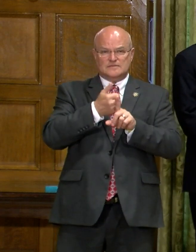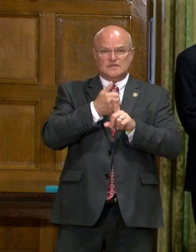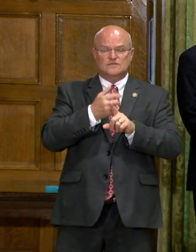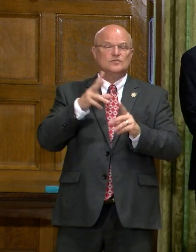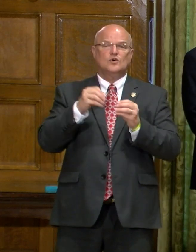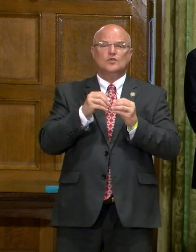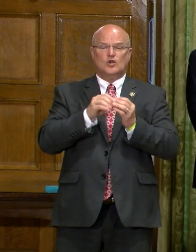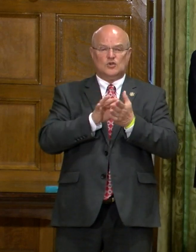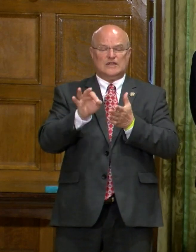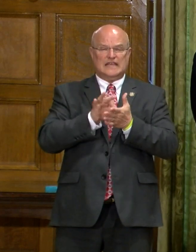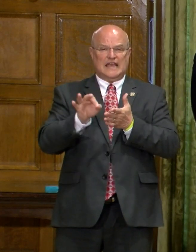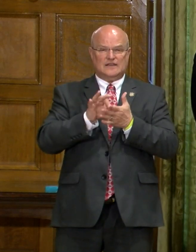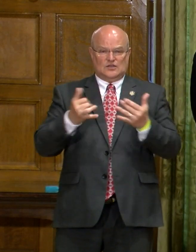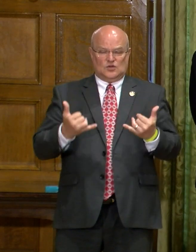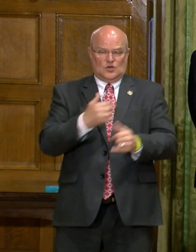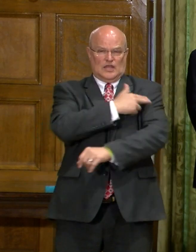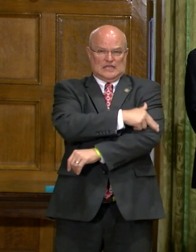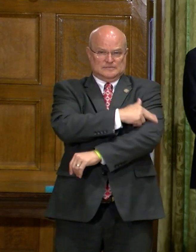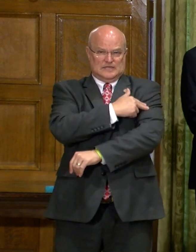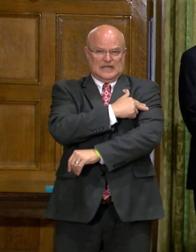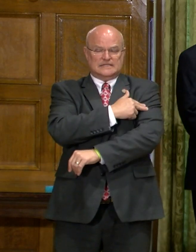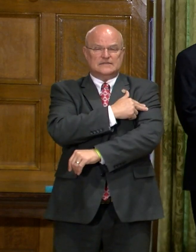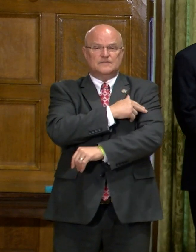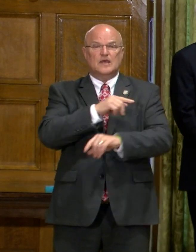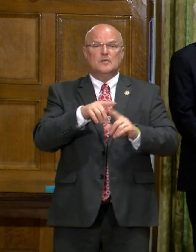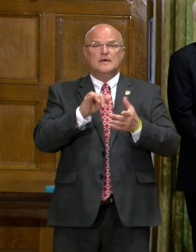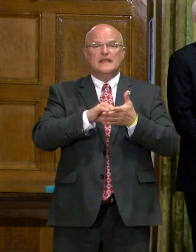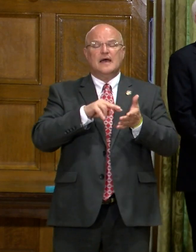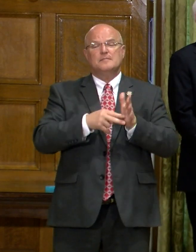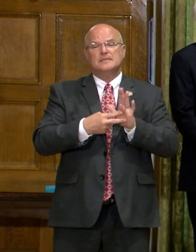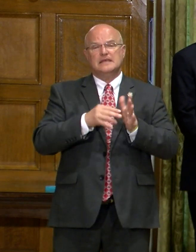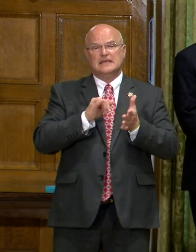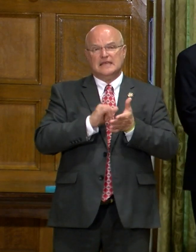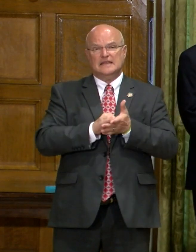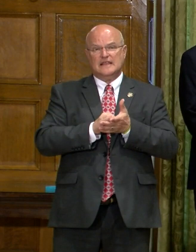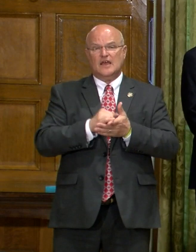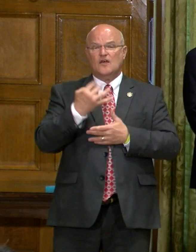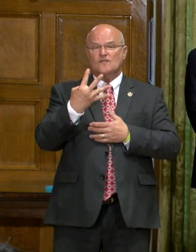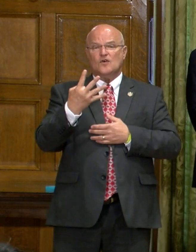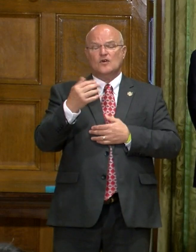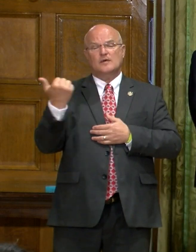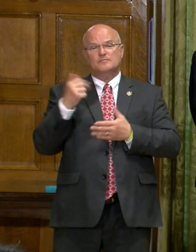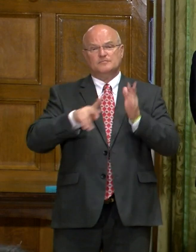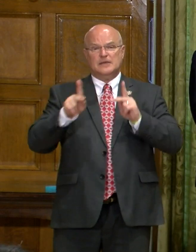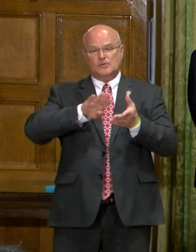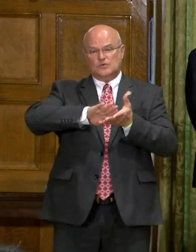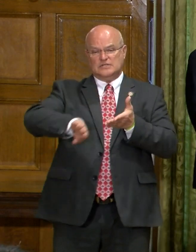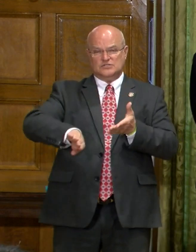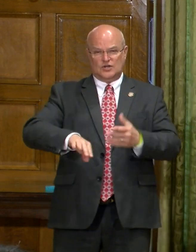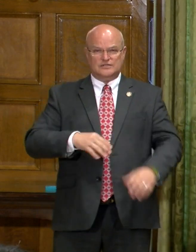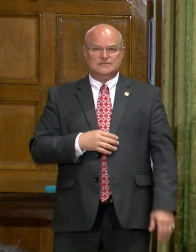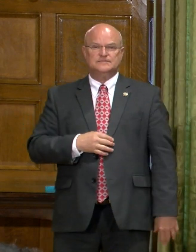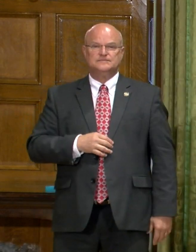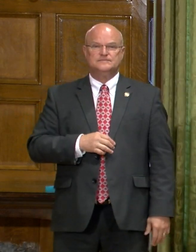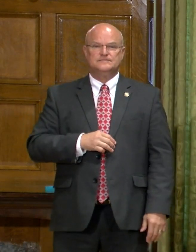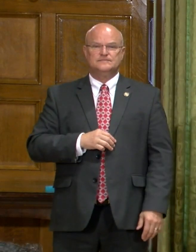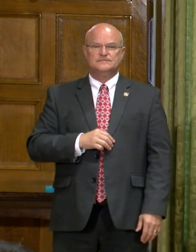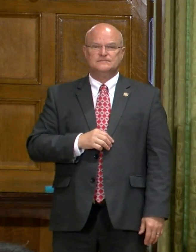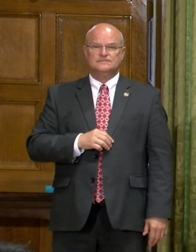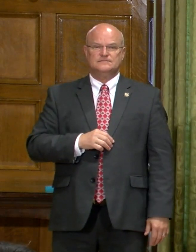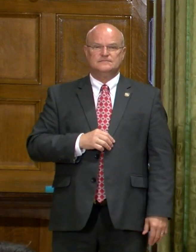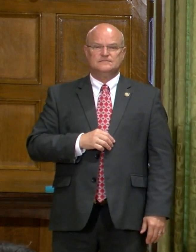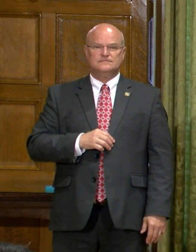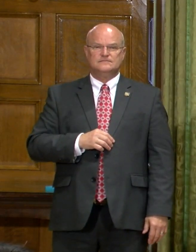are no longer counted in the currently hospitalized. But that would mean that 4 others were discharged.